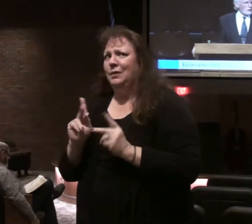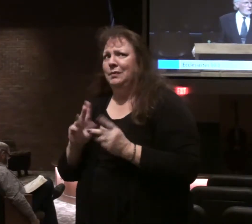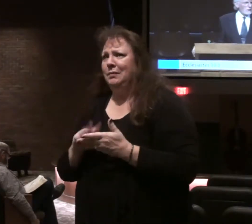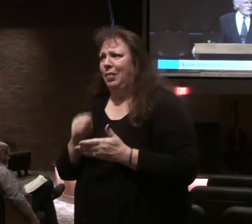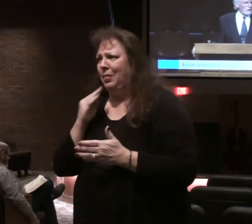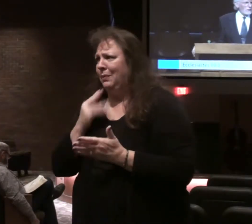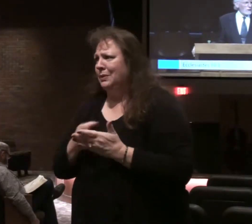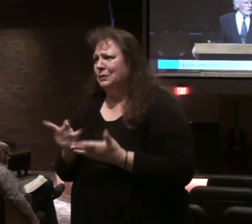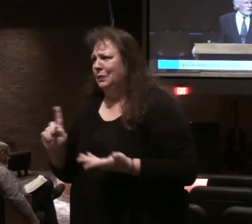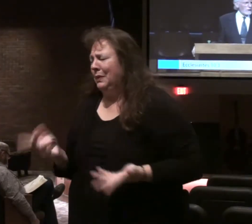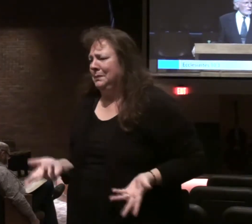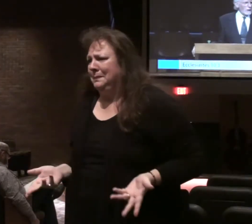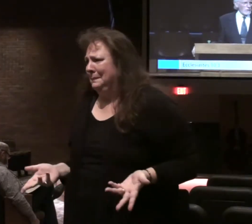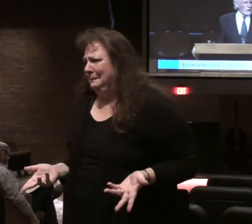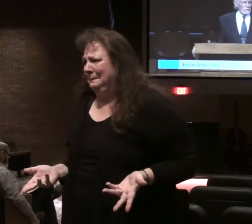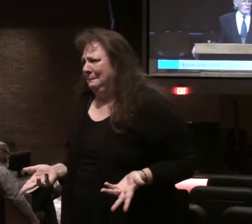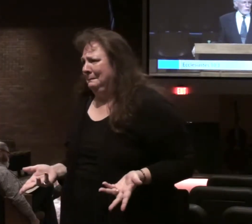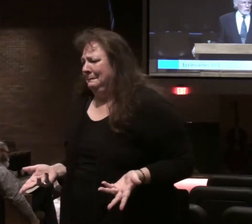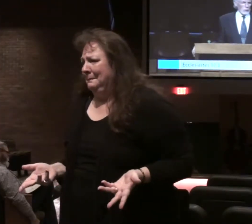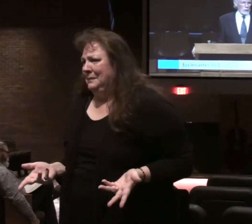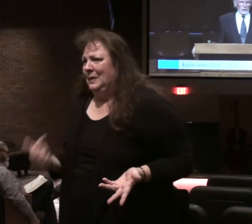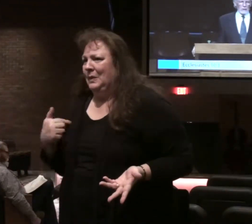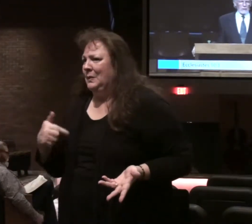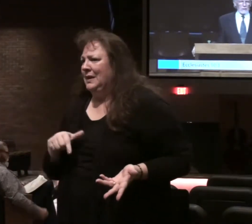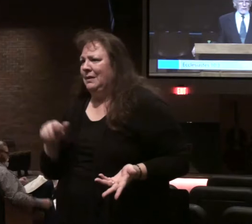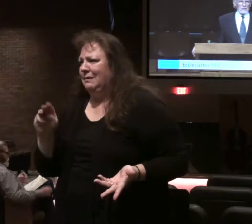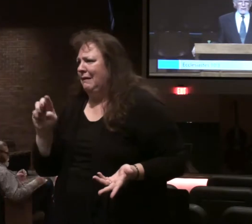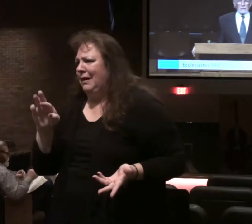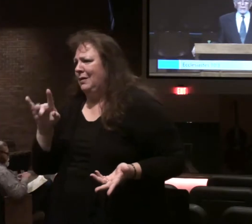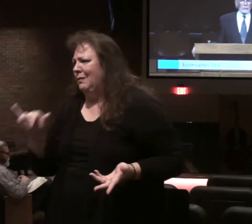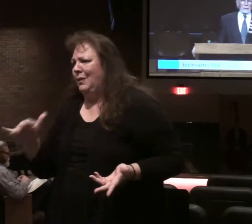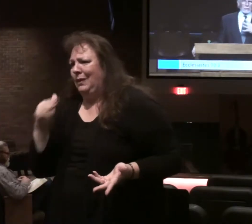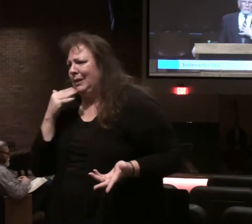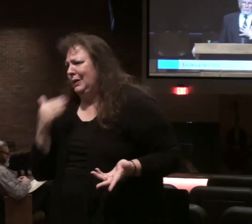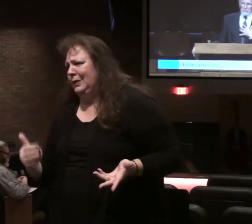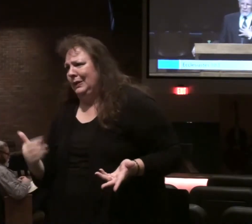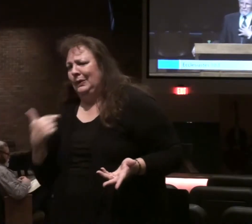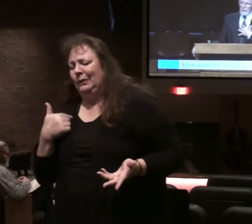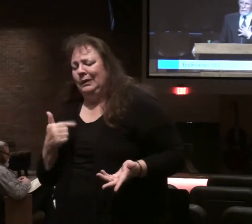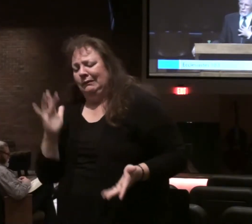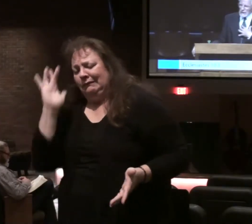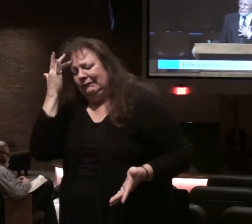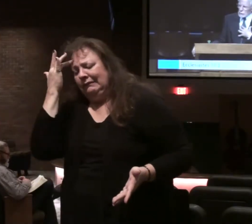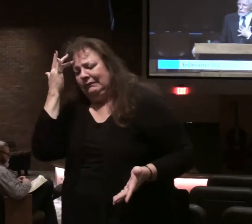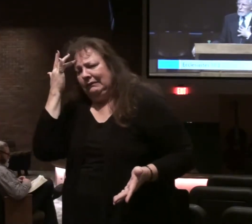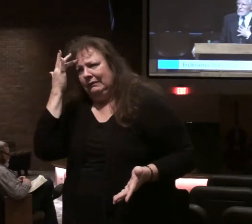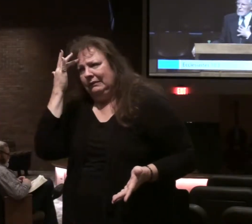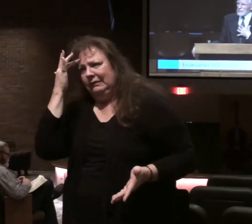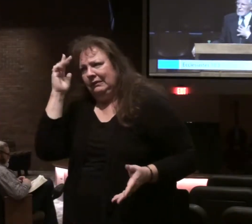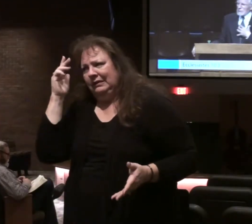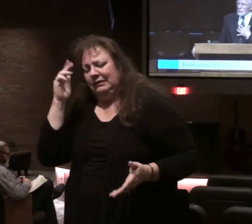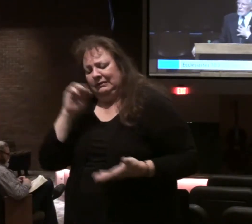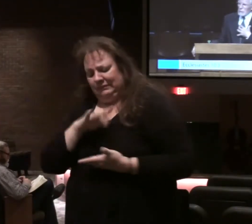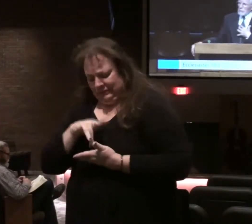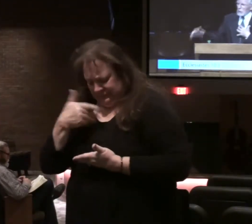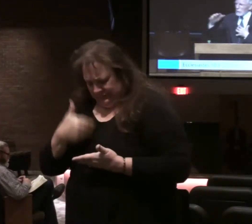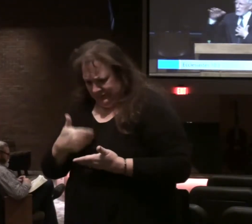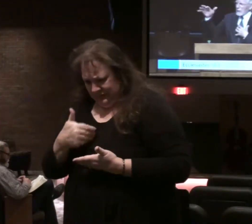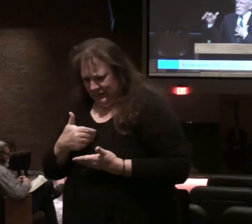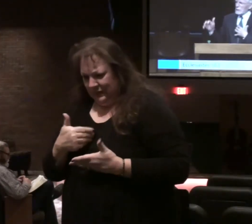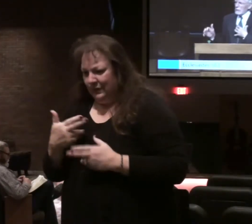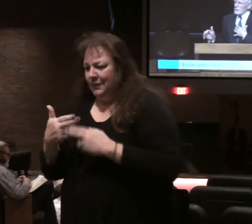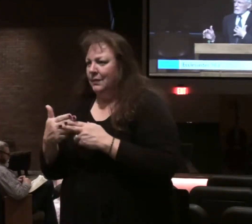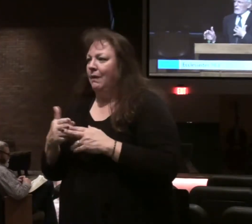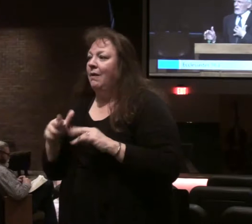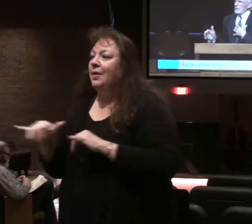truth? They are not morally good. They are morally corrupted. Their very center is only what we call